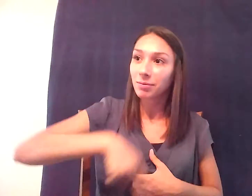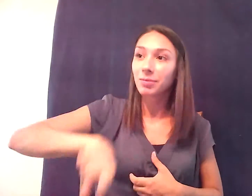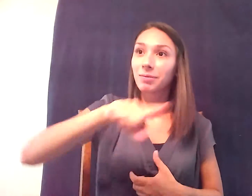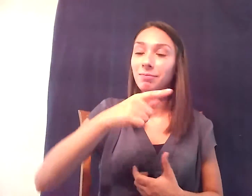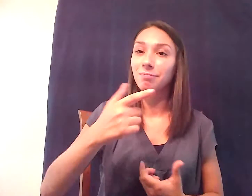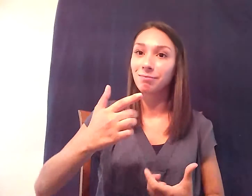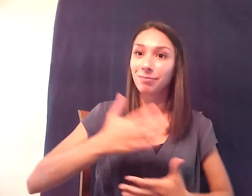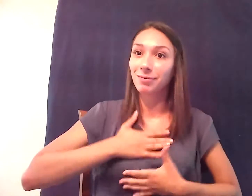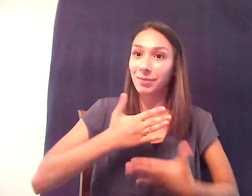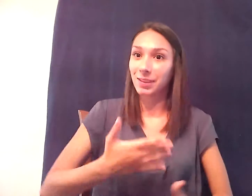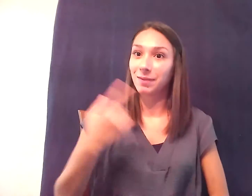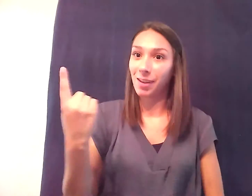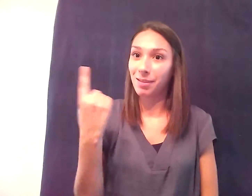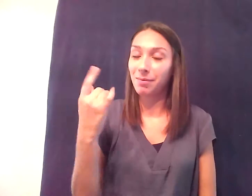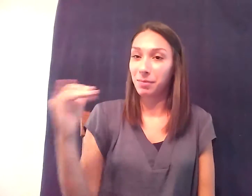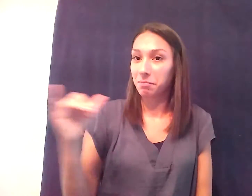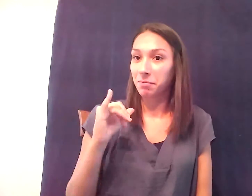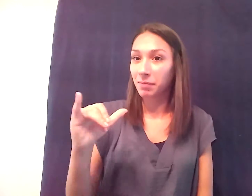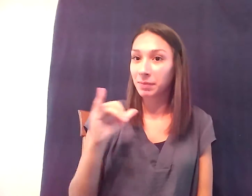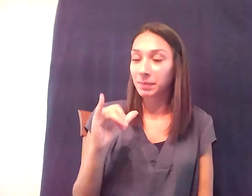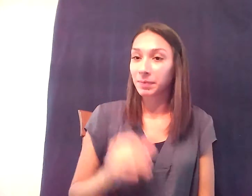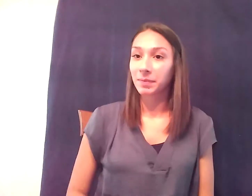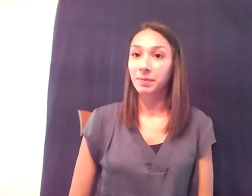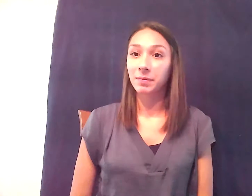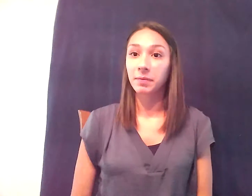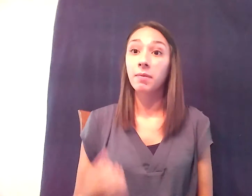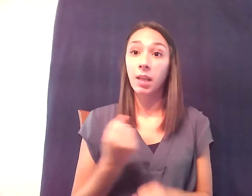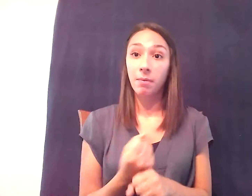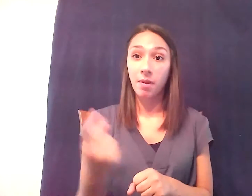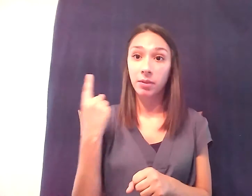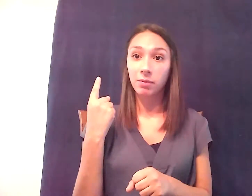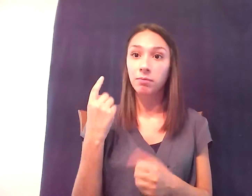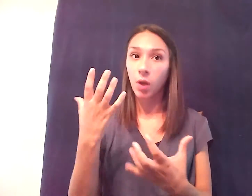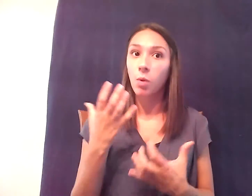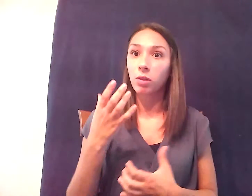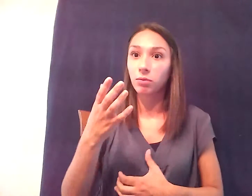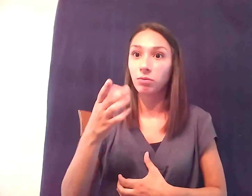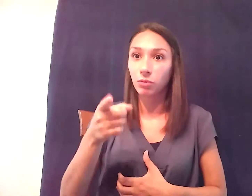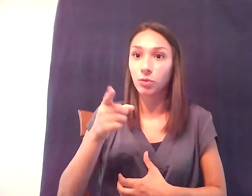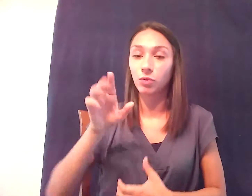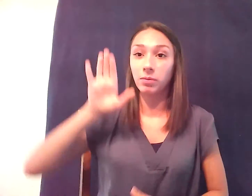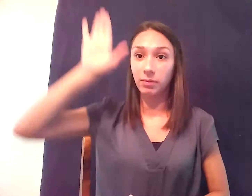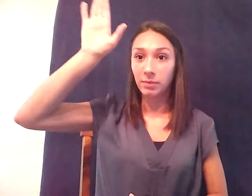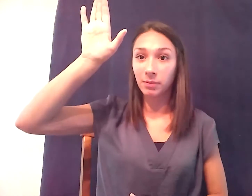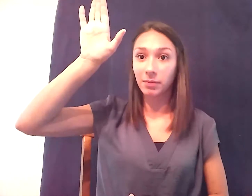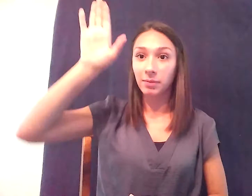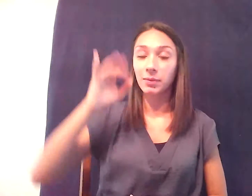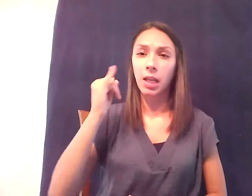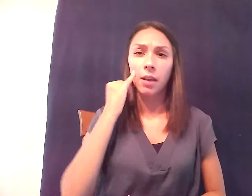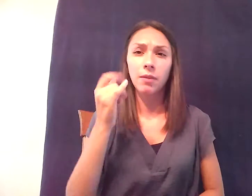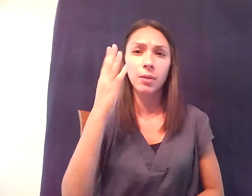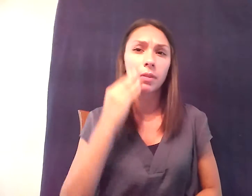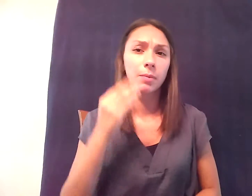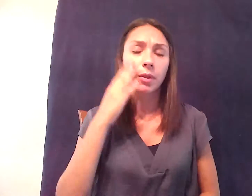me. In the past year, I want you to just raise your hand if you've experienced relatively little